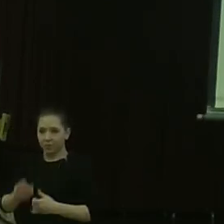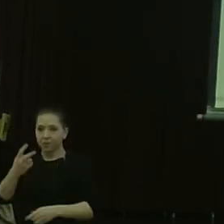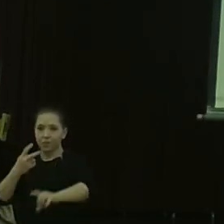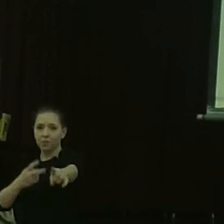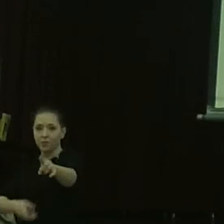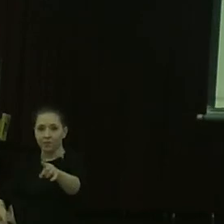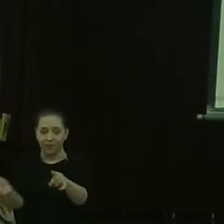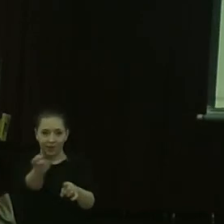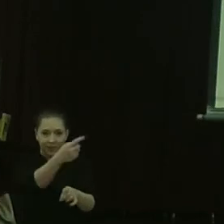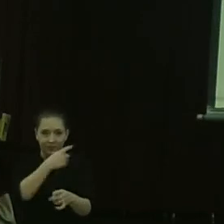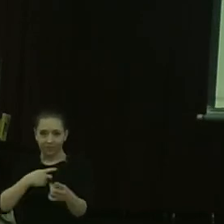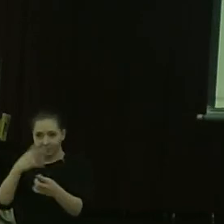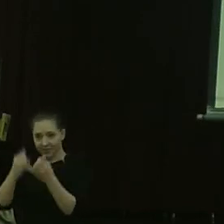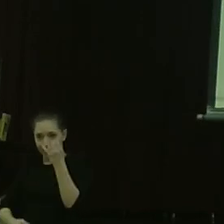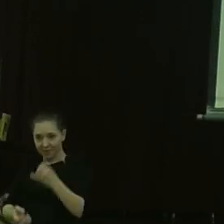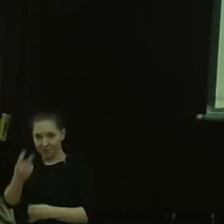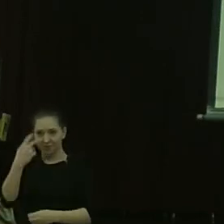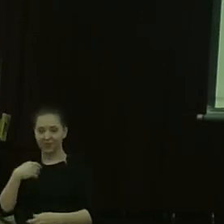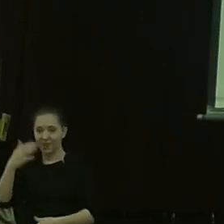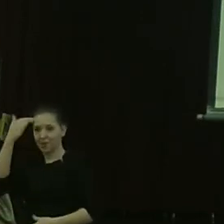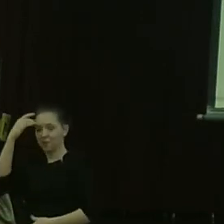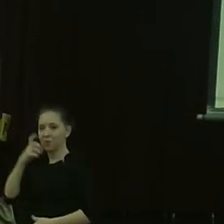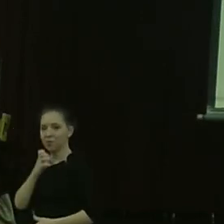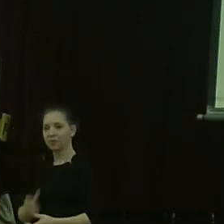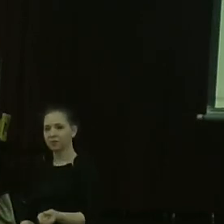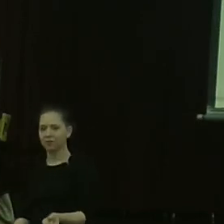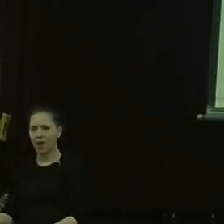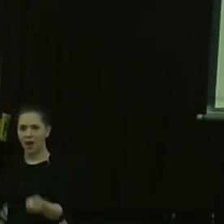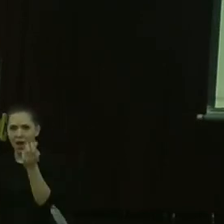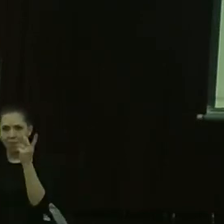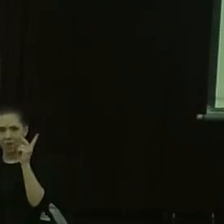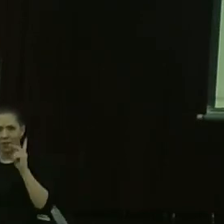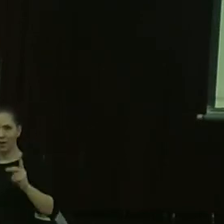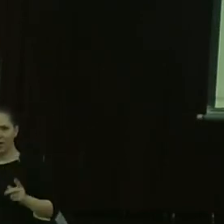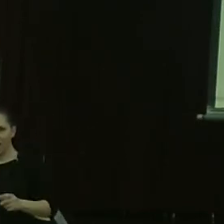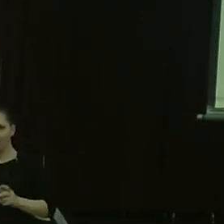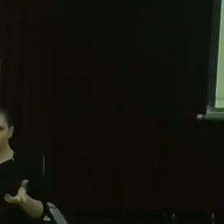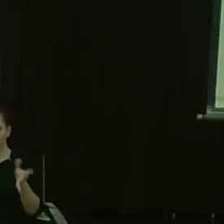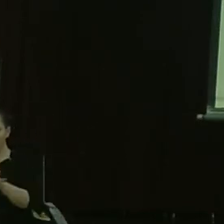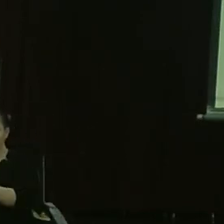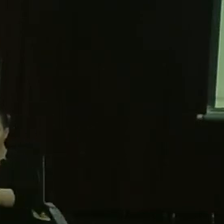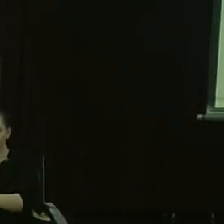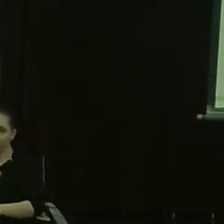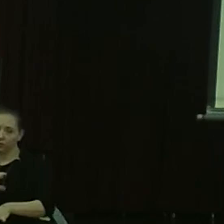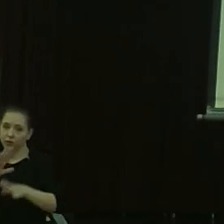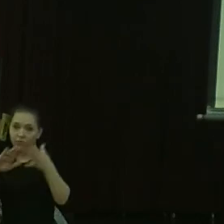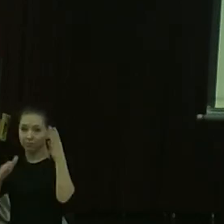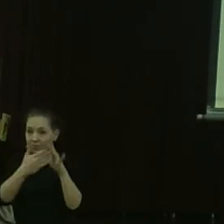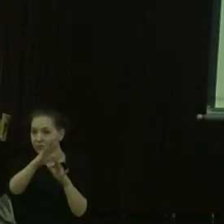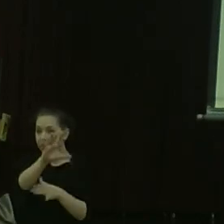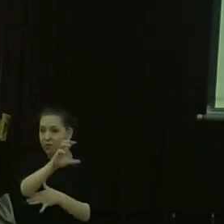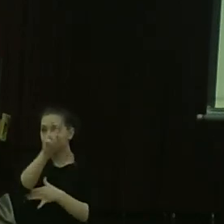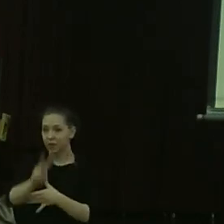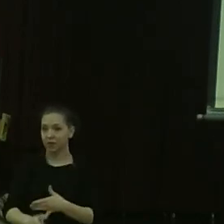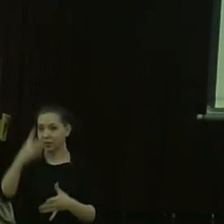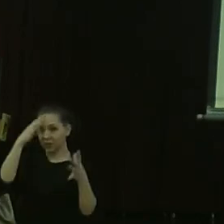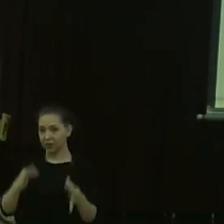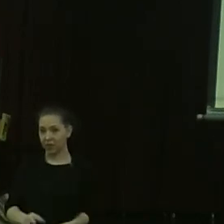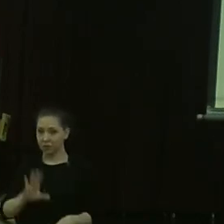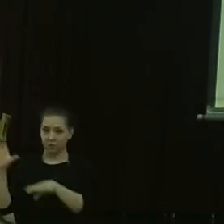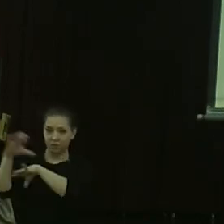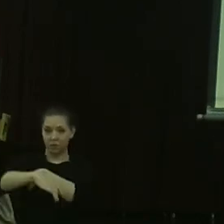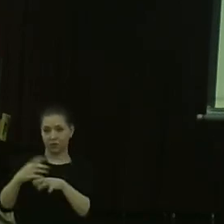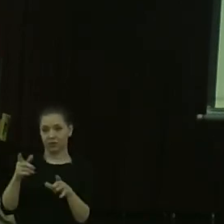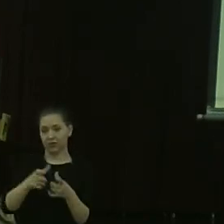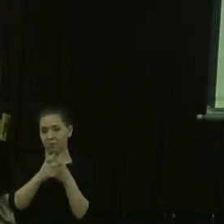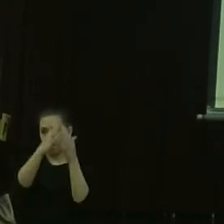it's you and you. So here we go. How many people have to die before the city of Corvallis decides to enforce the speed limit?